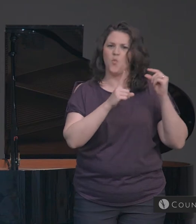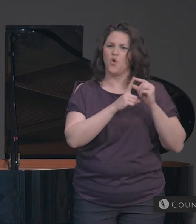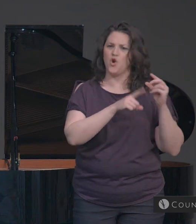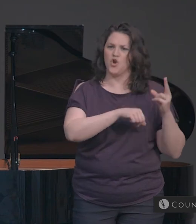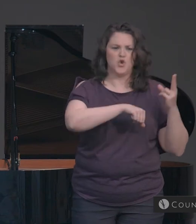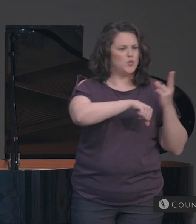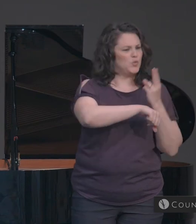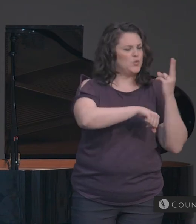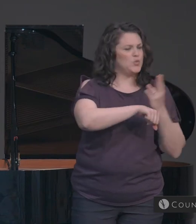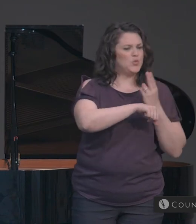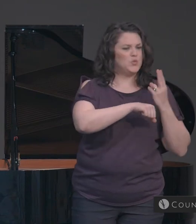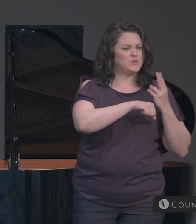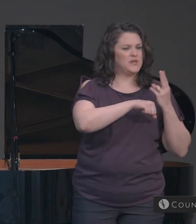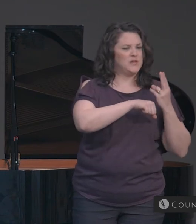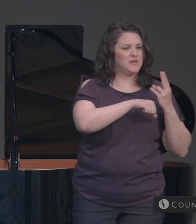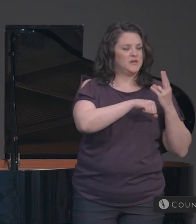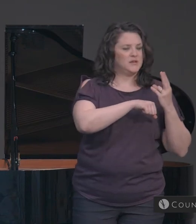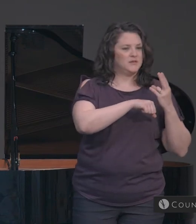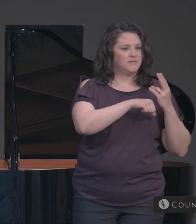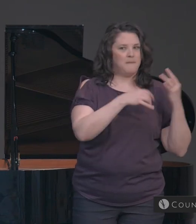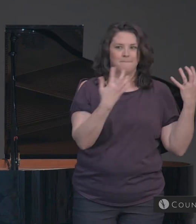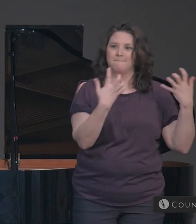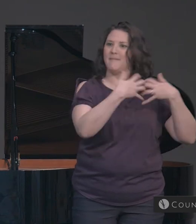It didn't need to do that all the time.